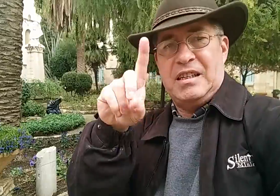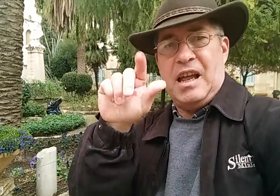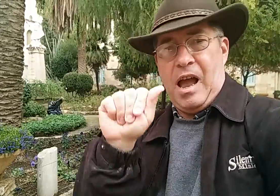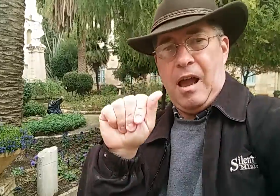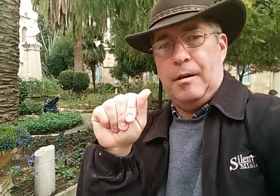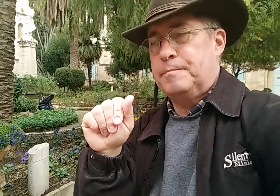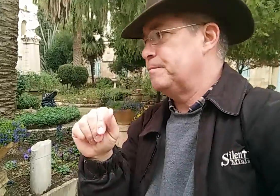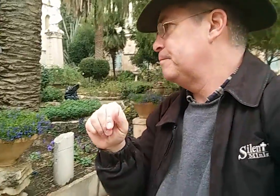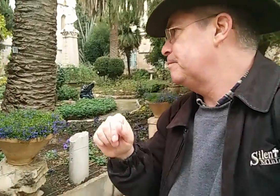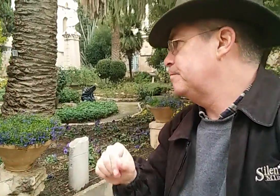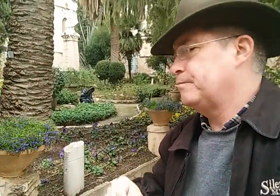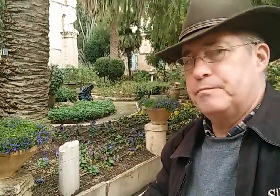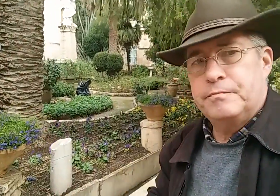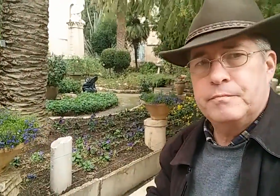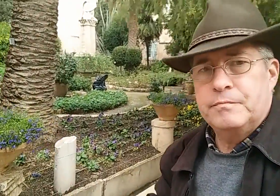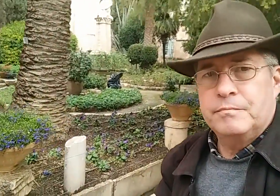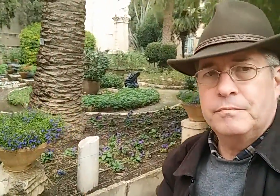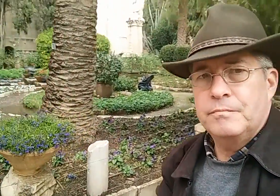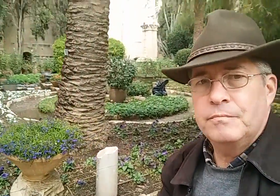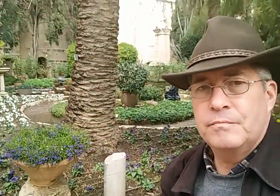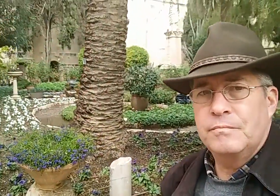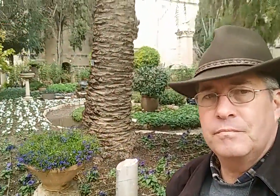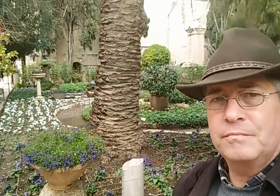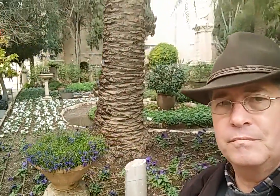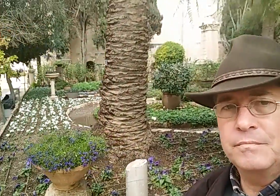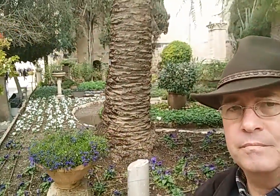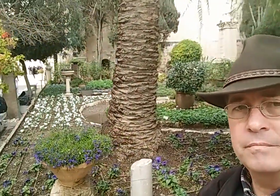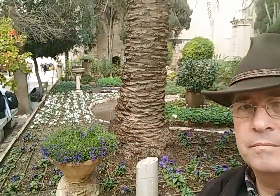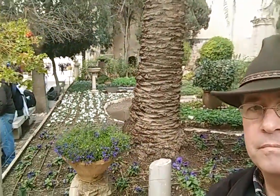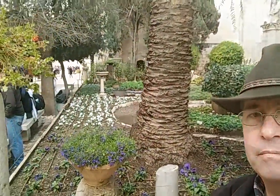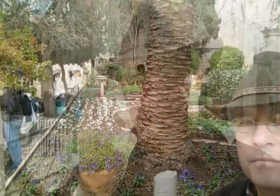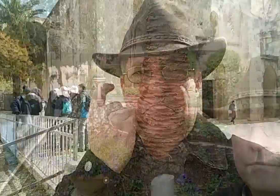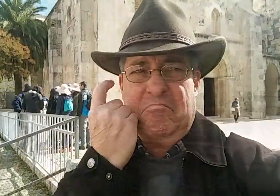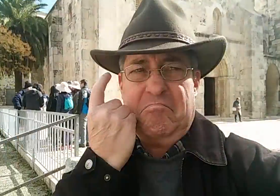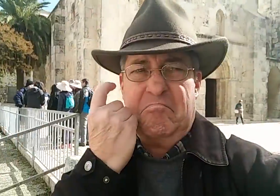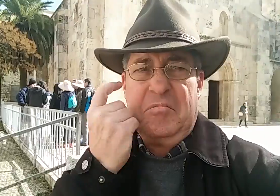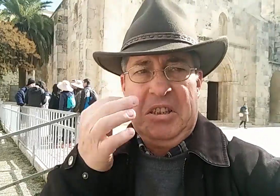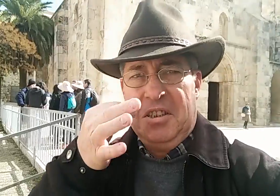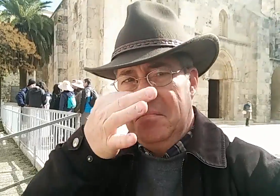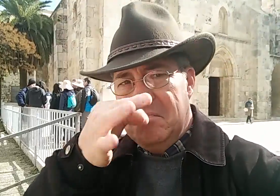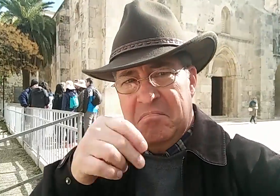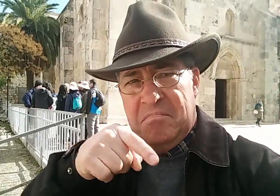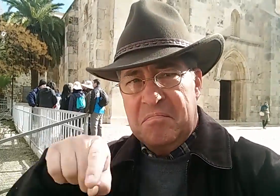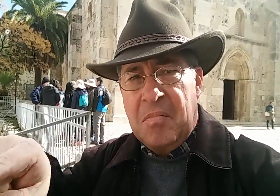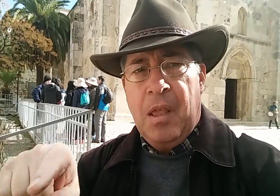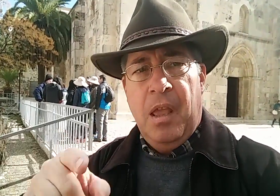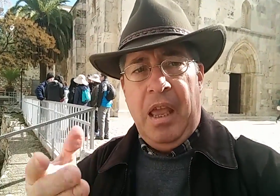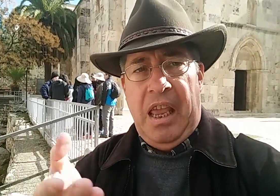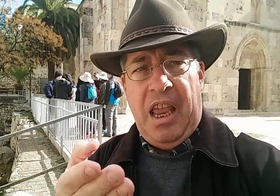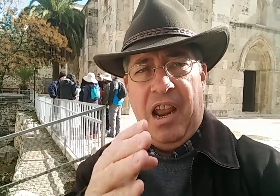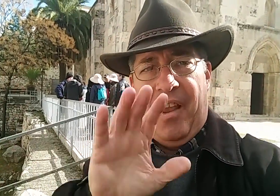Pool of Bethesda. We'll move on in here in just a moment. Let you see this part first. Okay, so we were on the outside